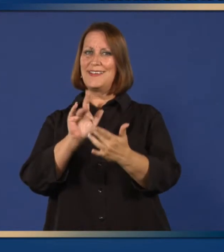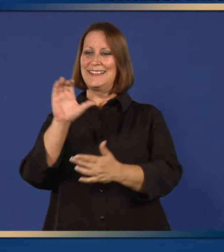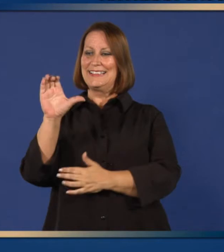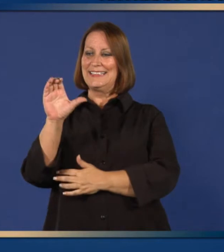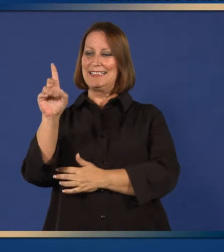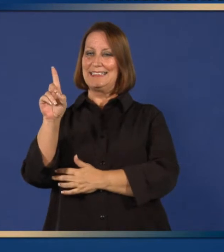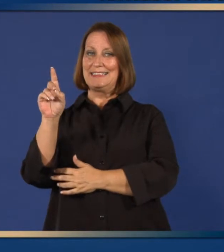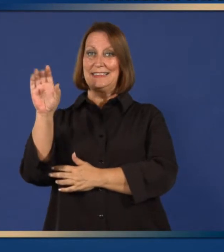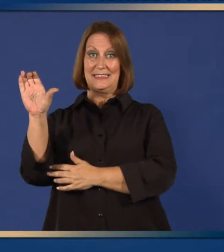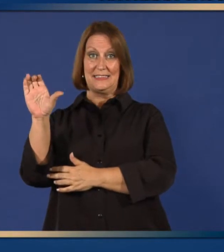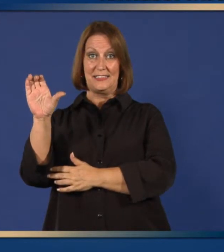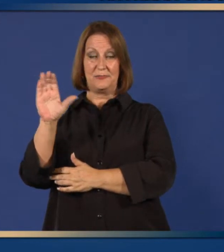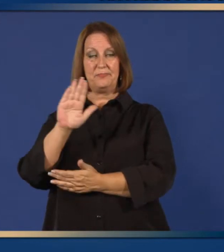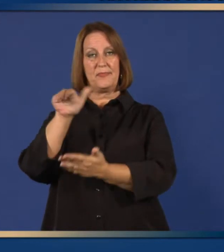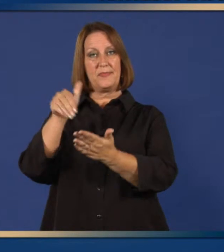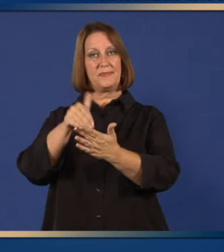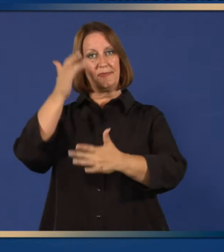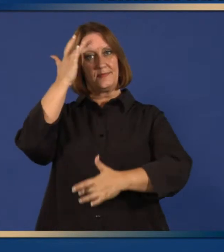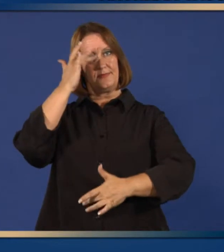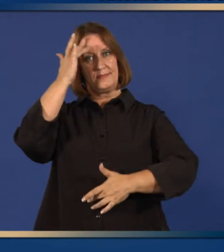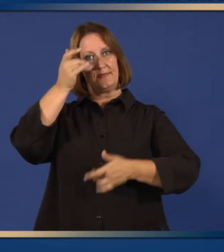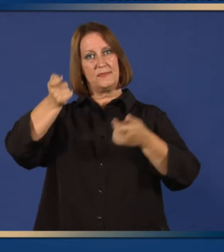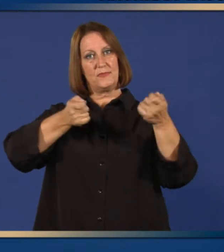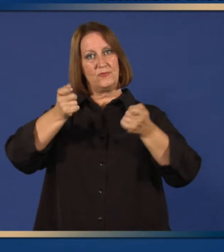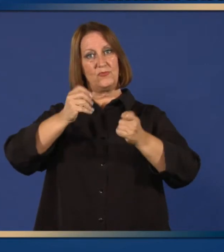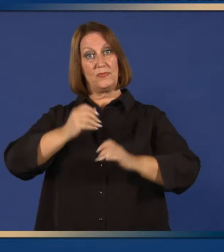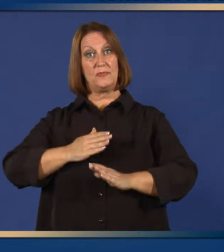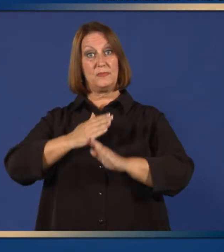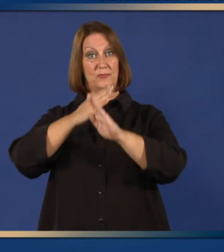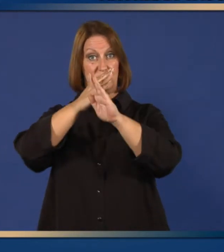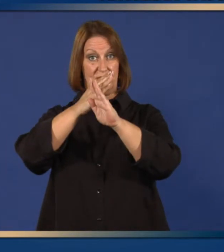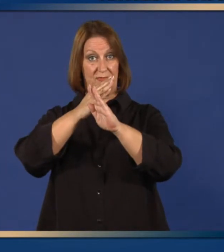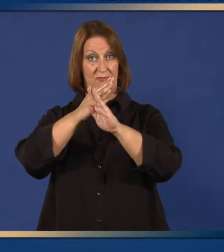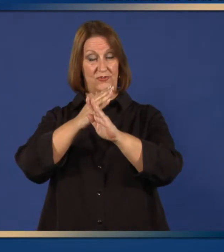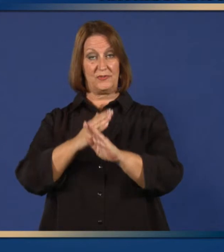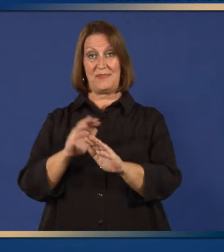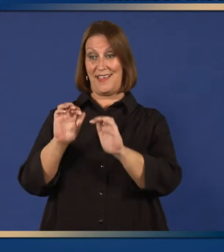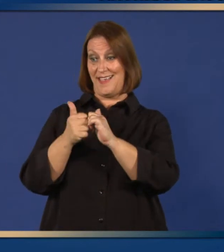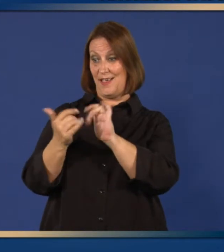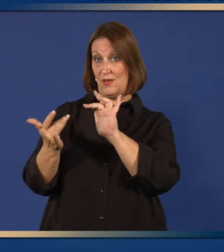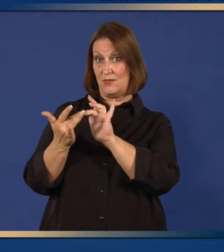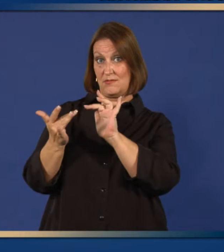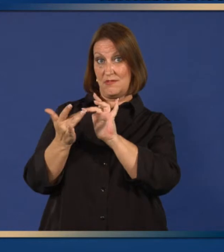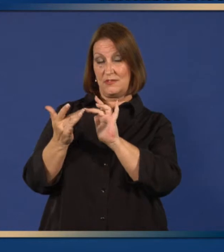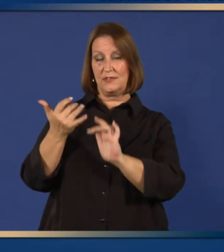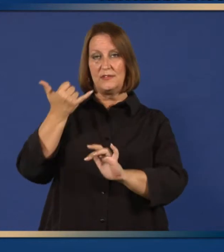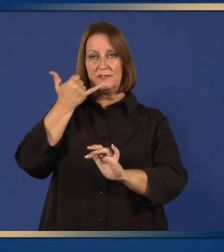Contact the Centers for Disease Control and Prevention, or CDC.